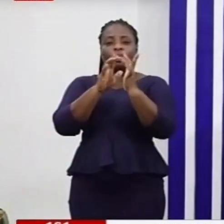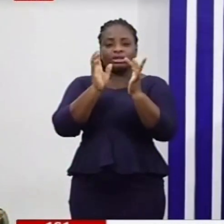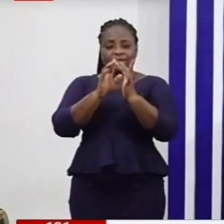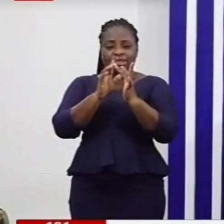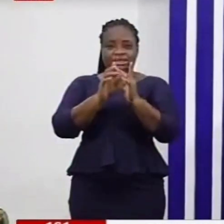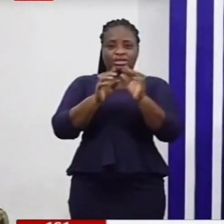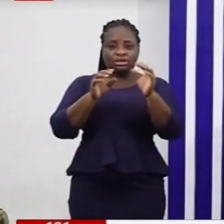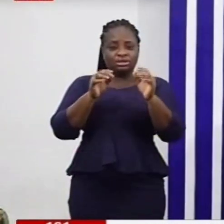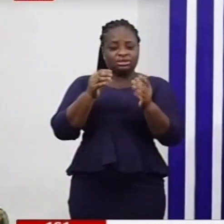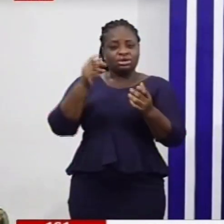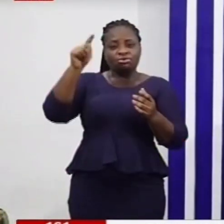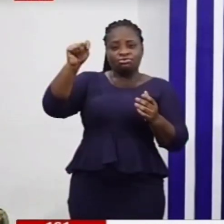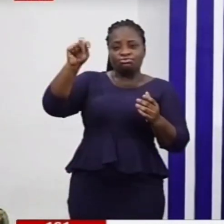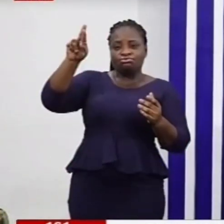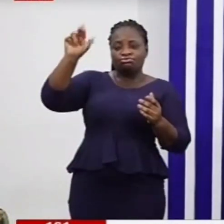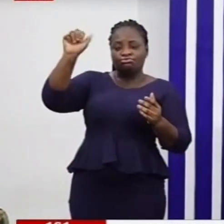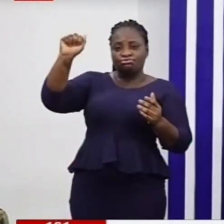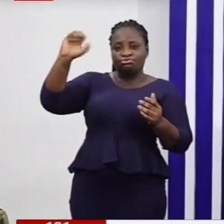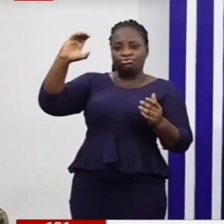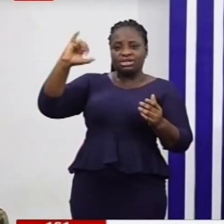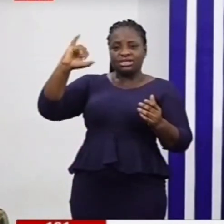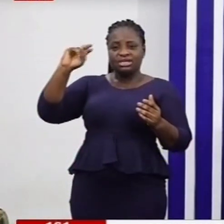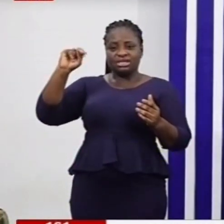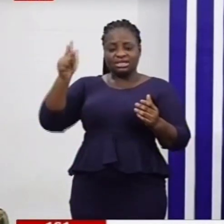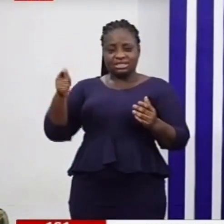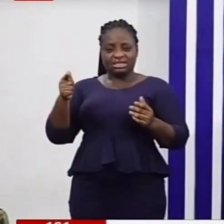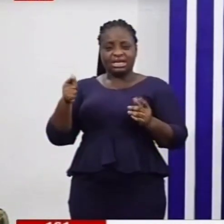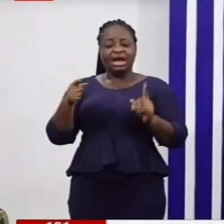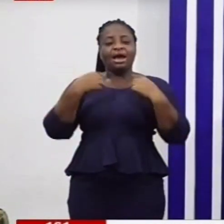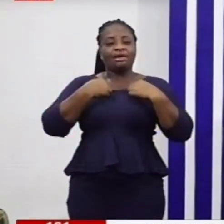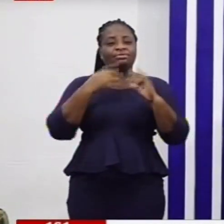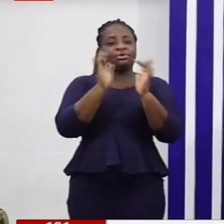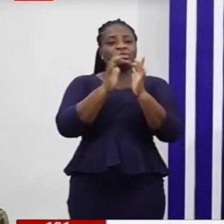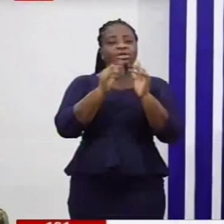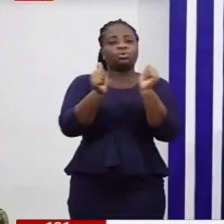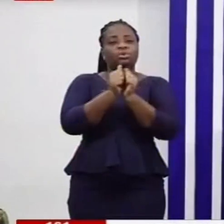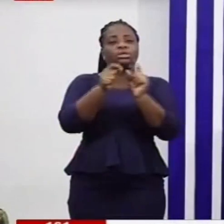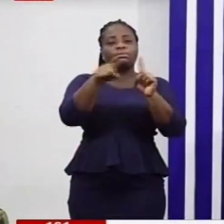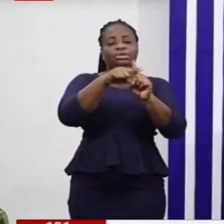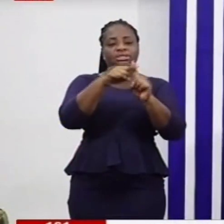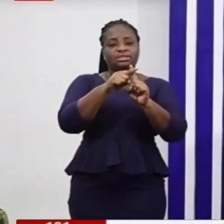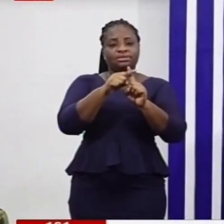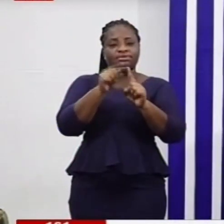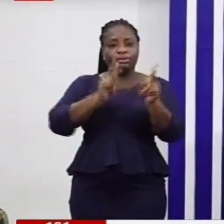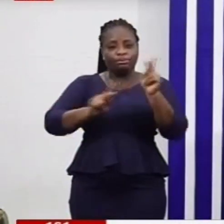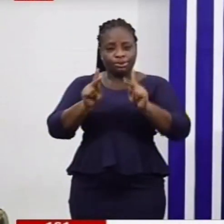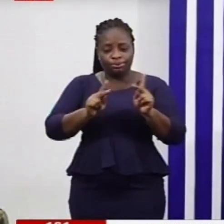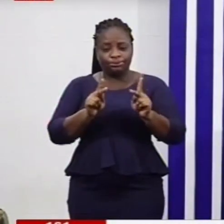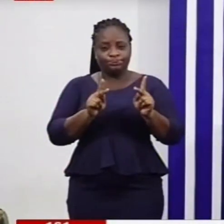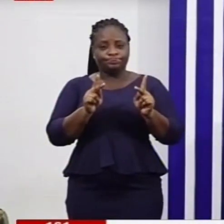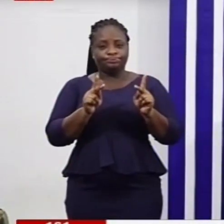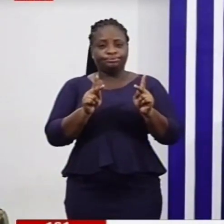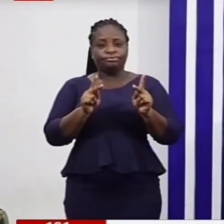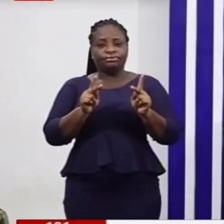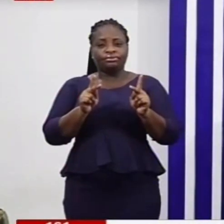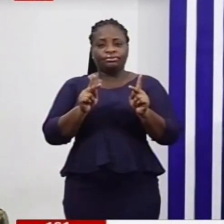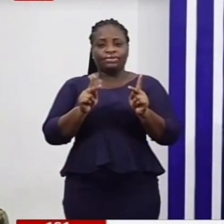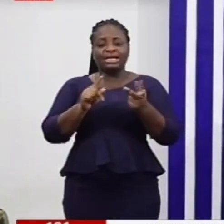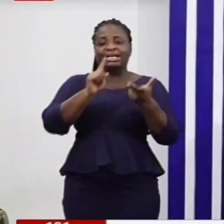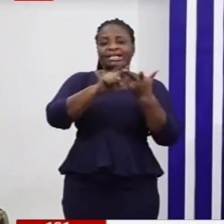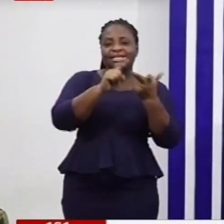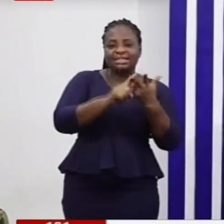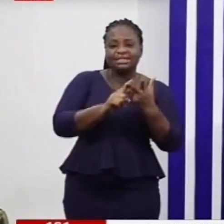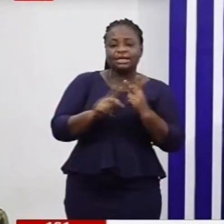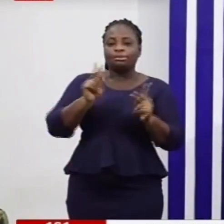bracket, that is those who've had contact with positive cases, and as a next layer, those who returned